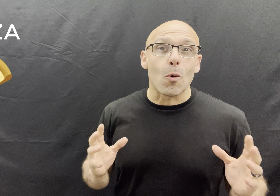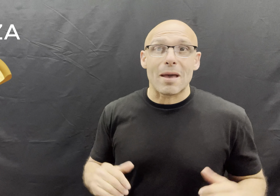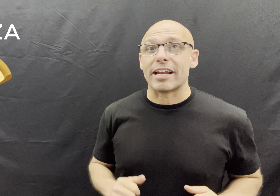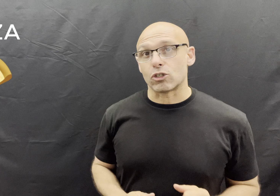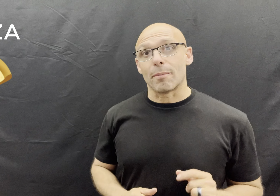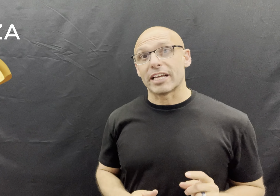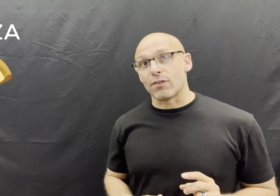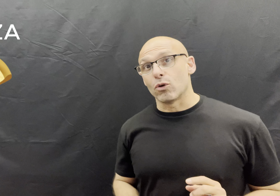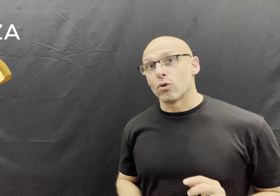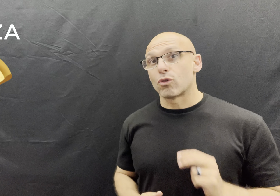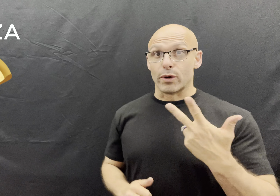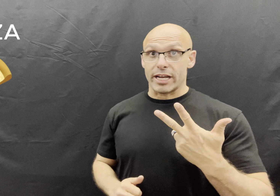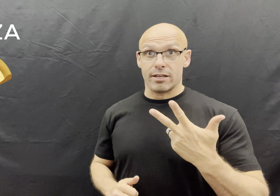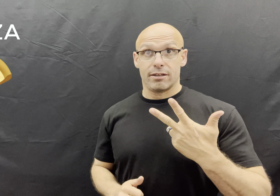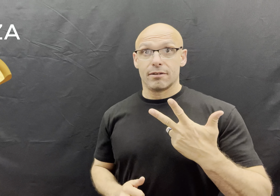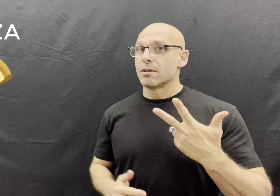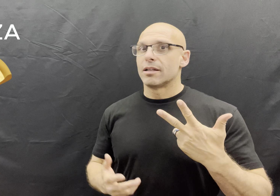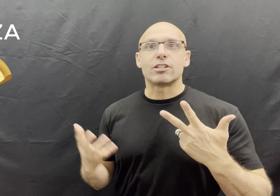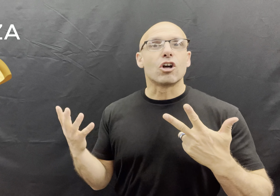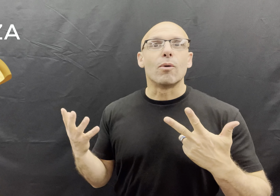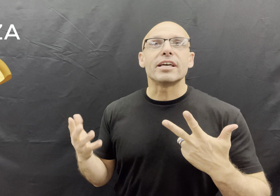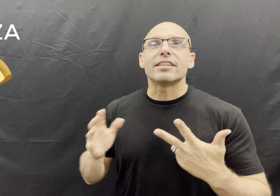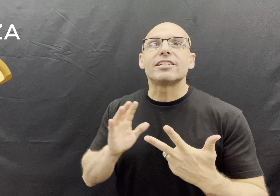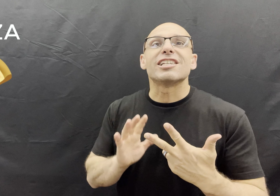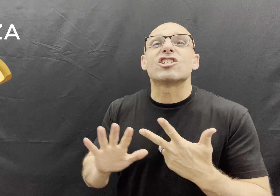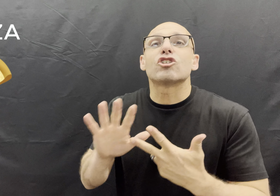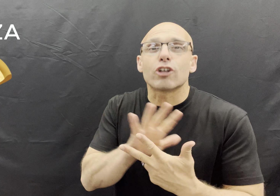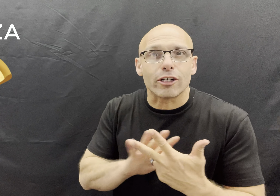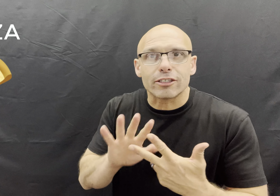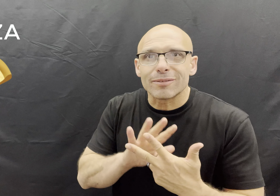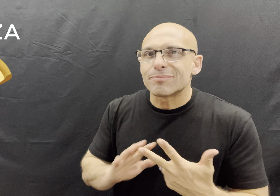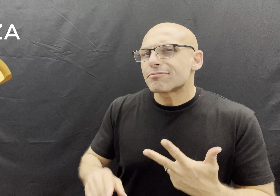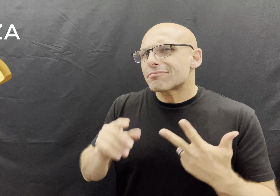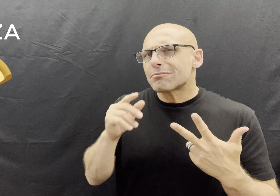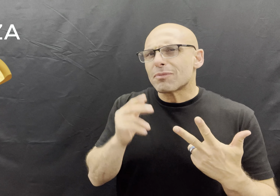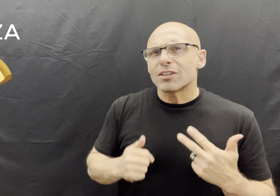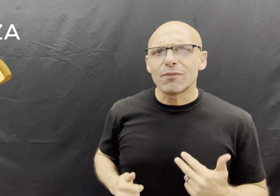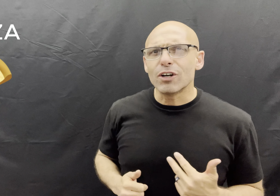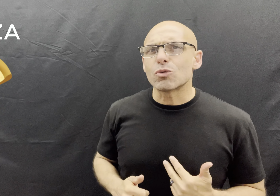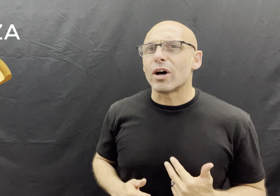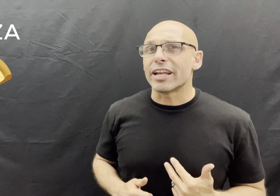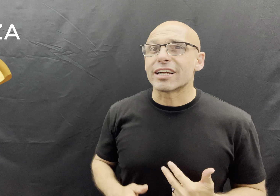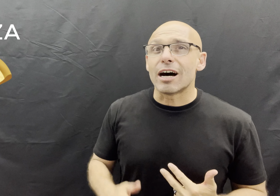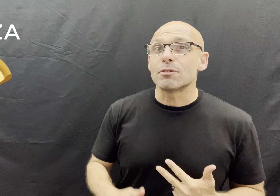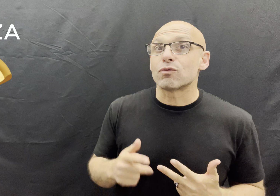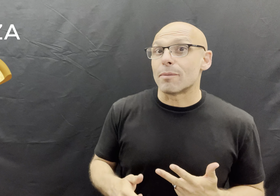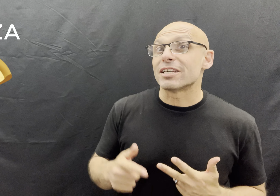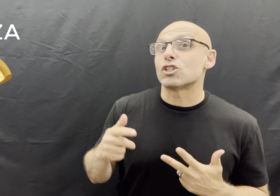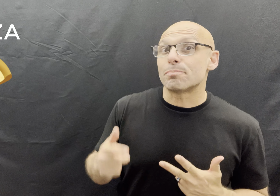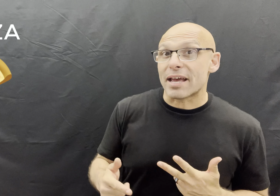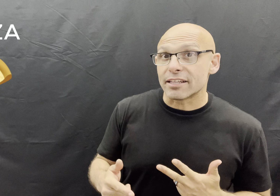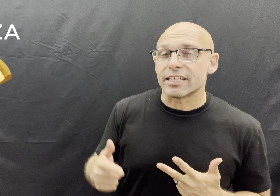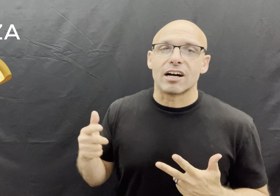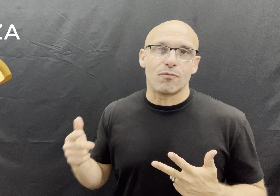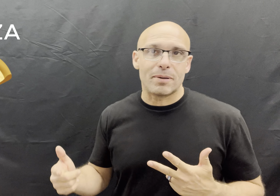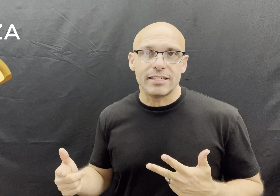many. So I'm gonna give you 3. Let's go with it. This is a start. The first one, it comes from the spelling of